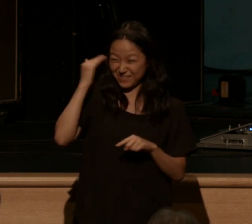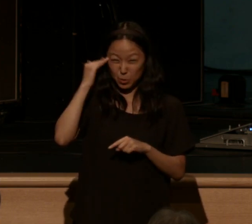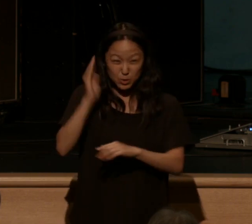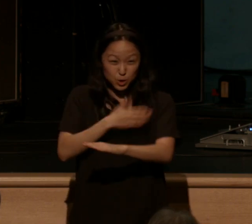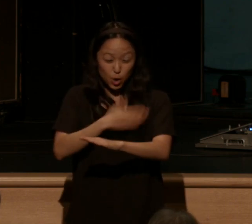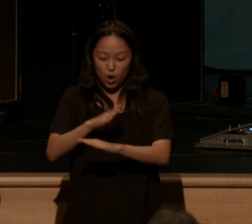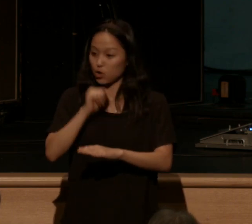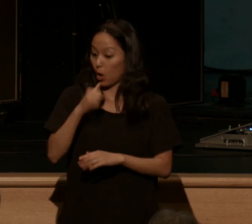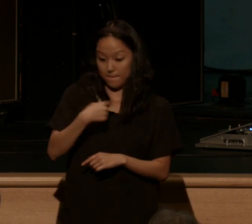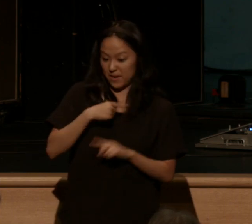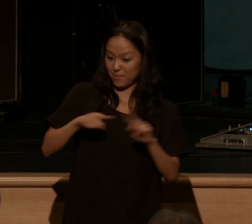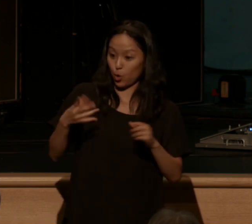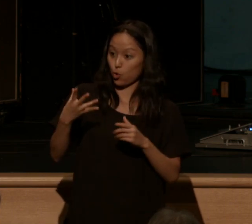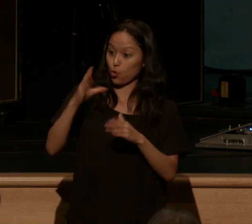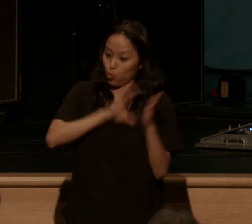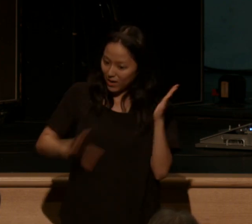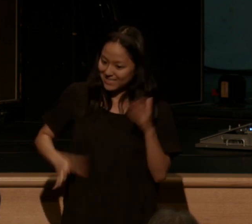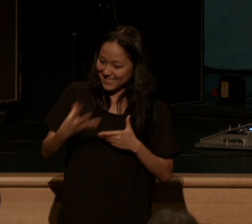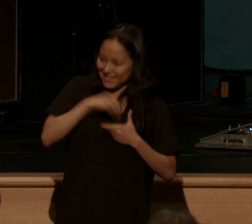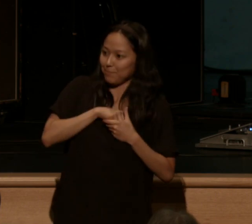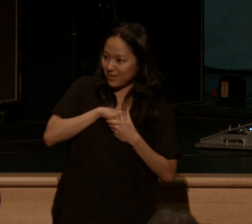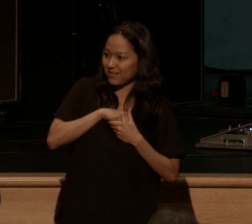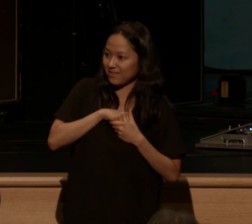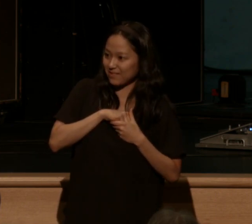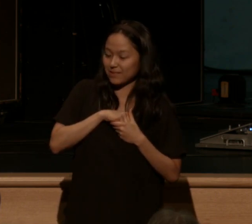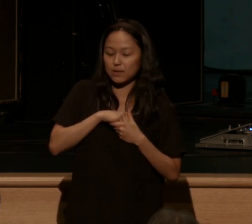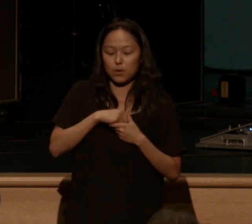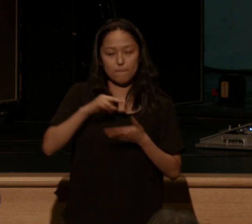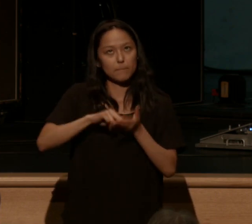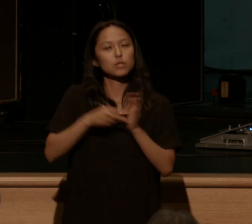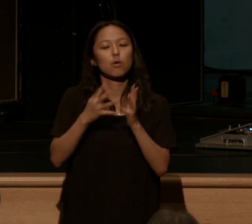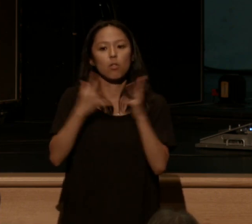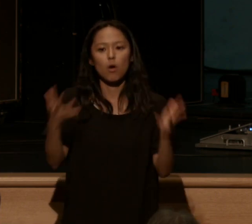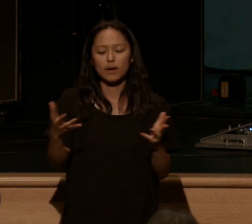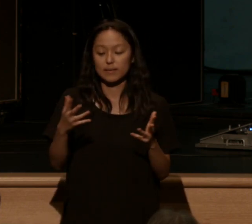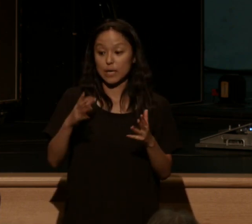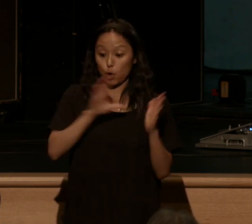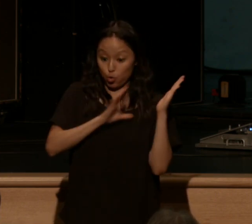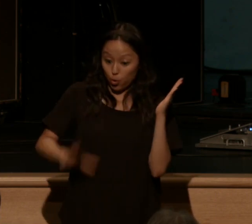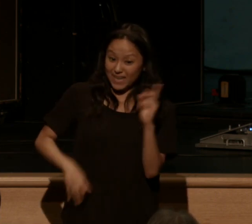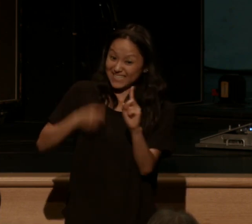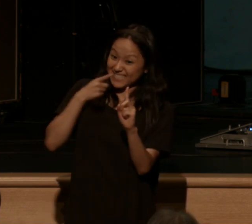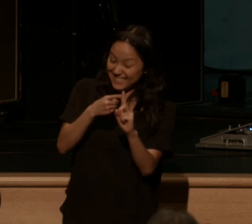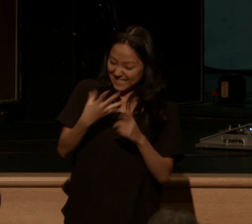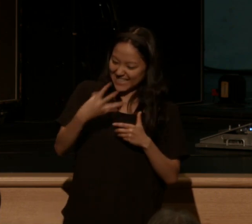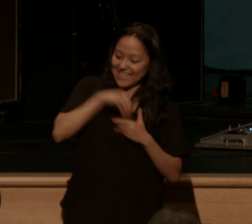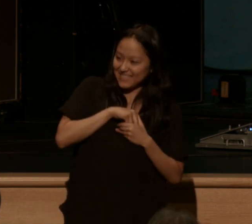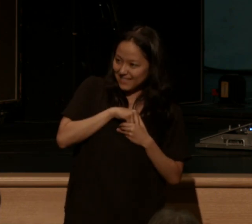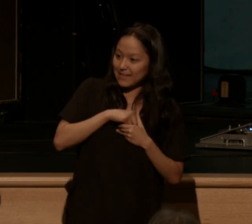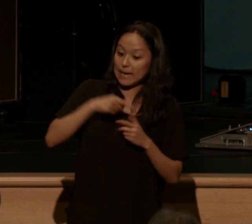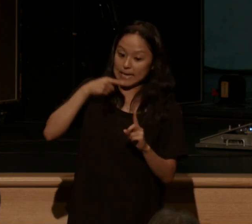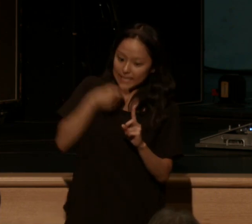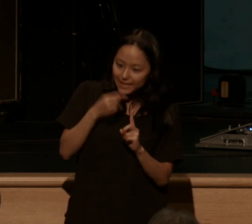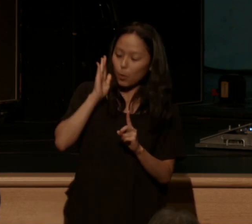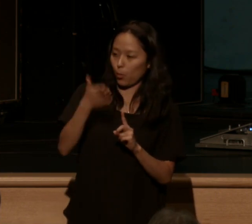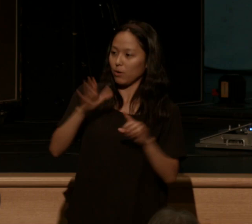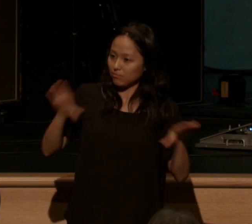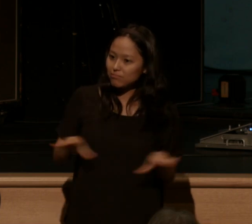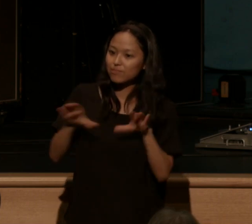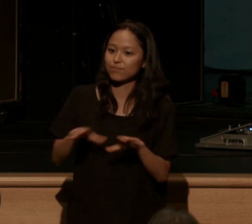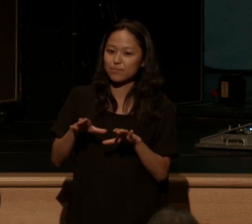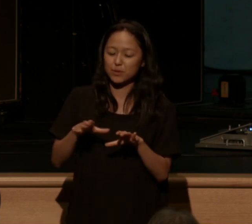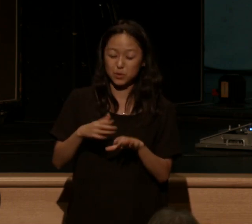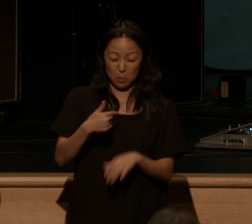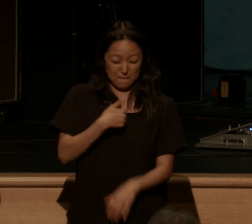but Christ in me, has meant so much to me in recent weeks because it's Christ in me. He's the one who's done everything. He will be the one to do it. So Robbie,